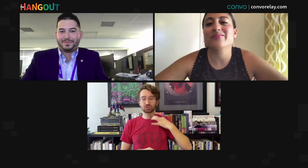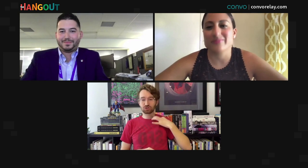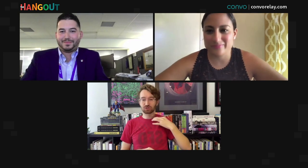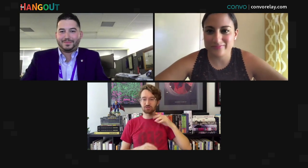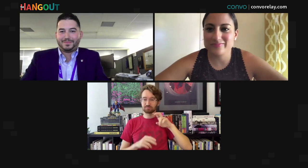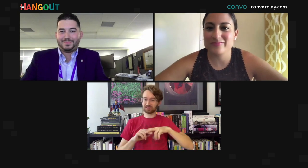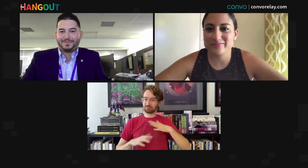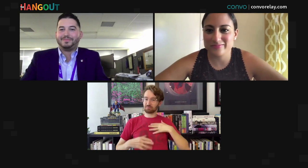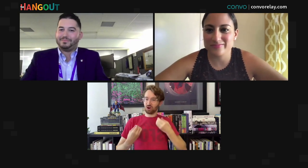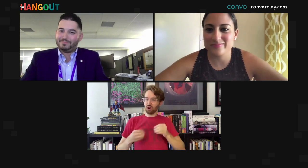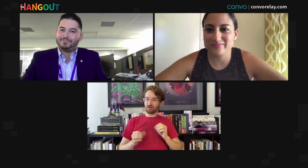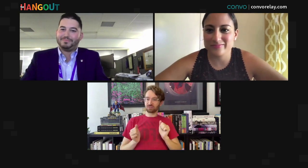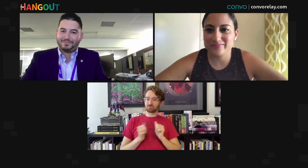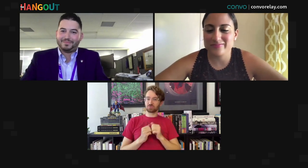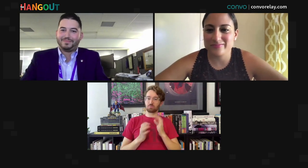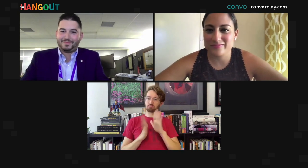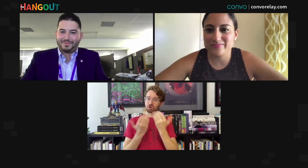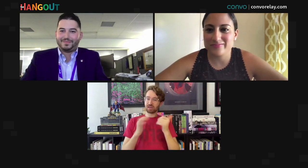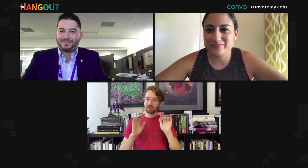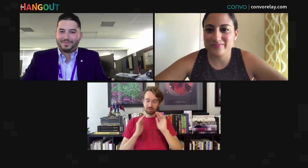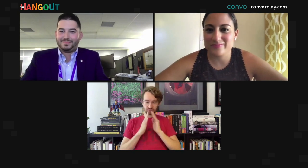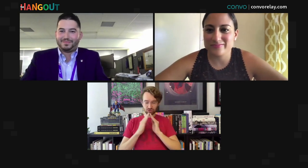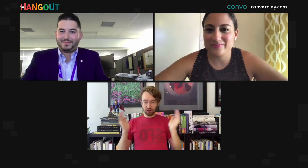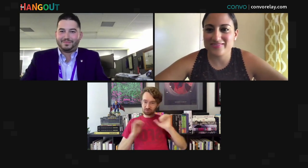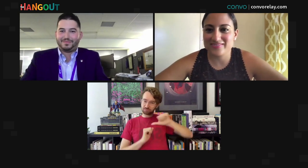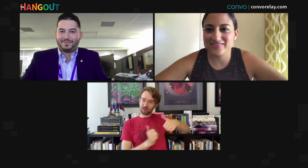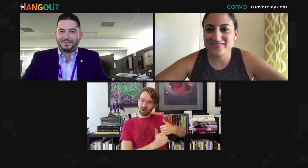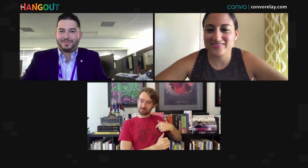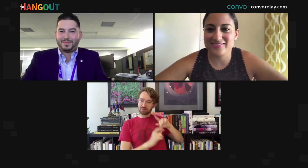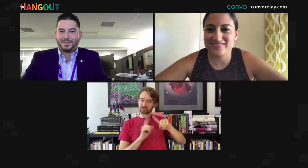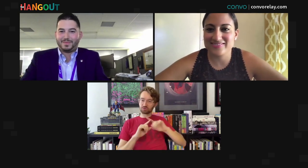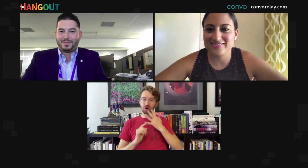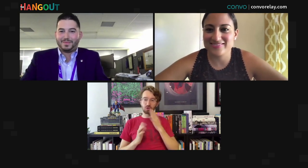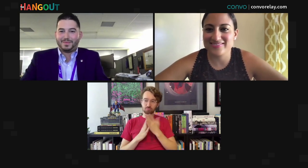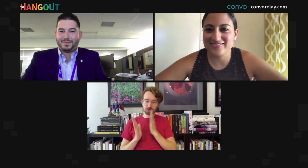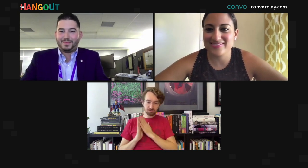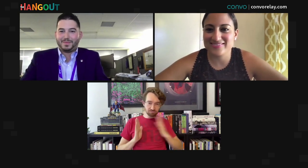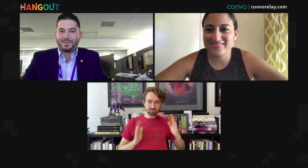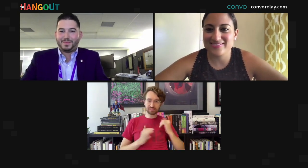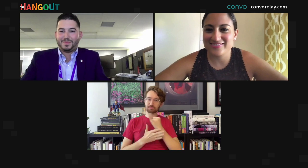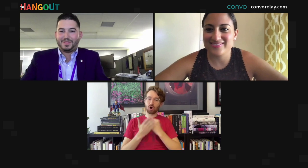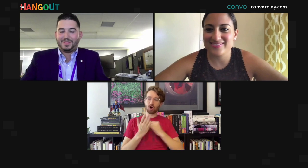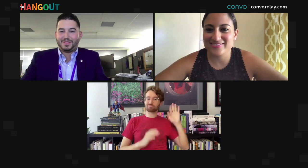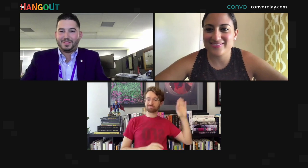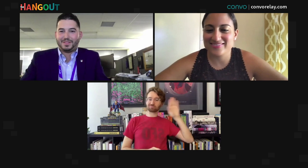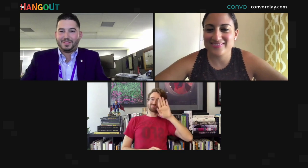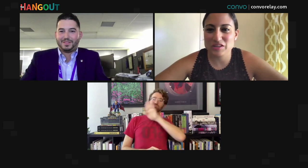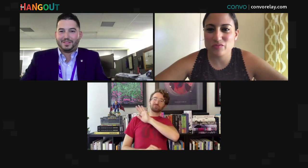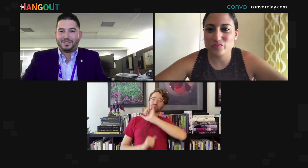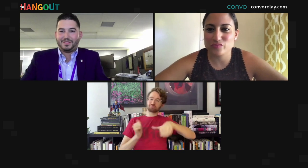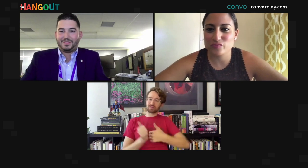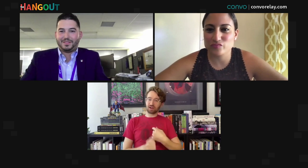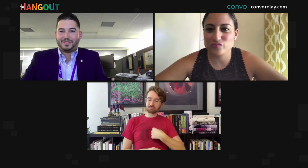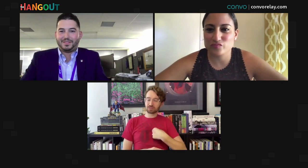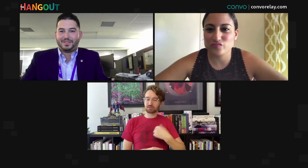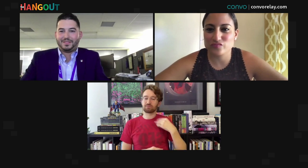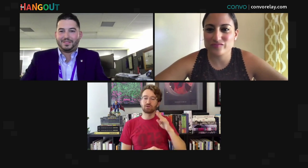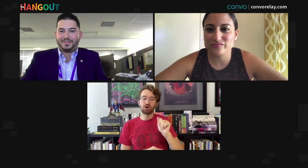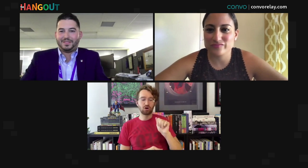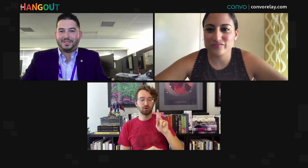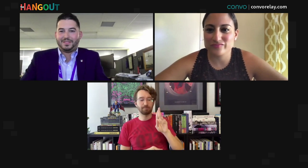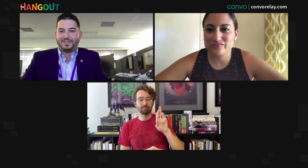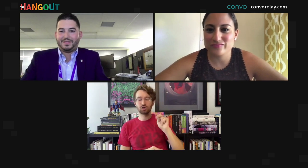and this is my sign name. It's an M on the left-hand side of my forehead. I'm in my office with various books behind me and